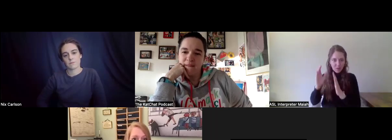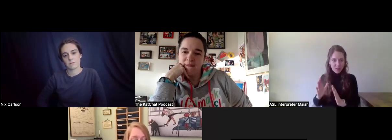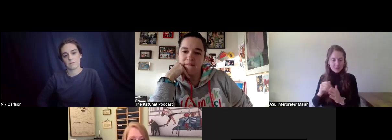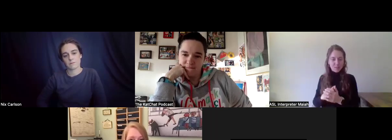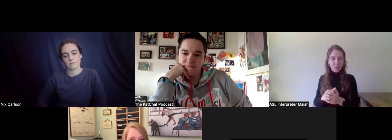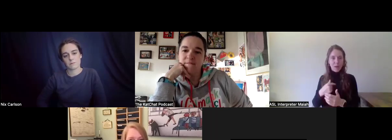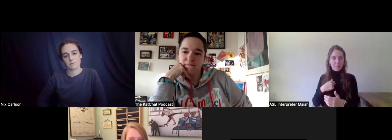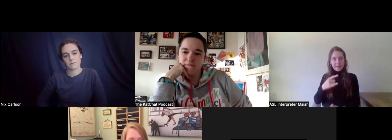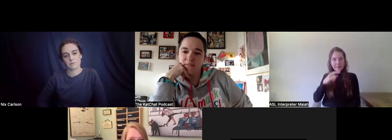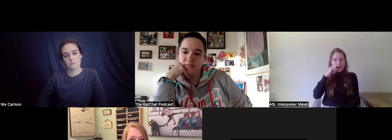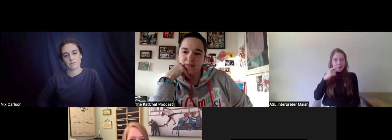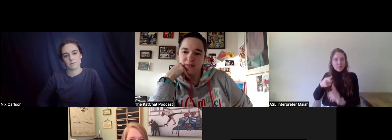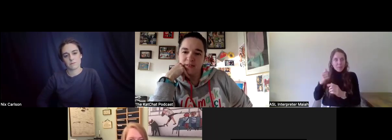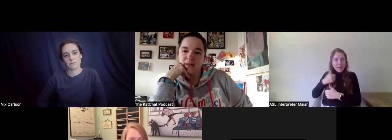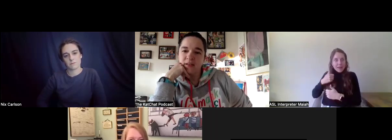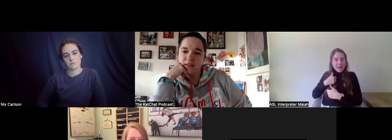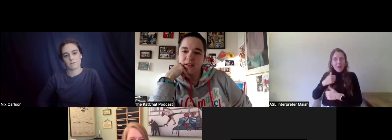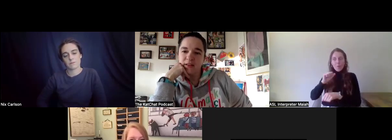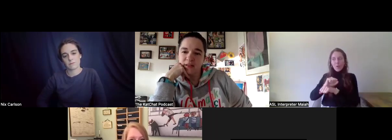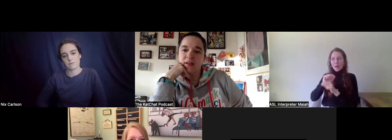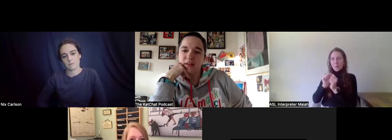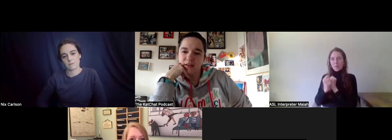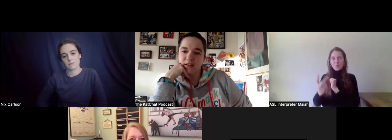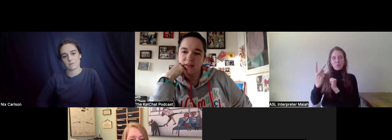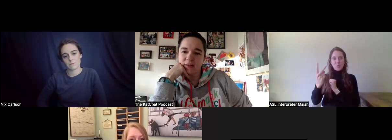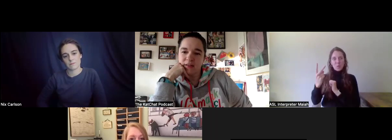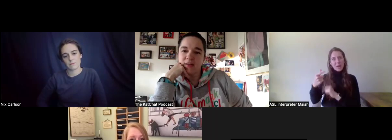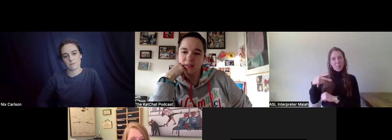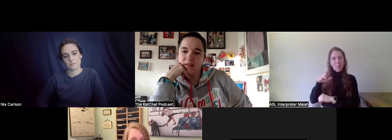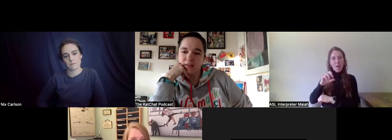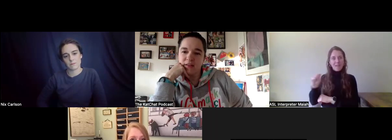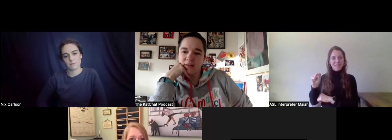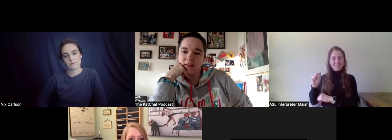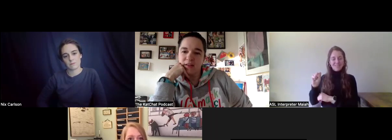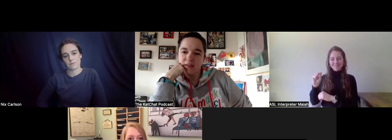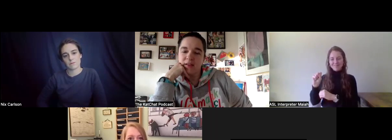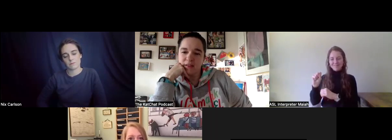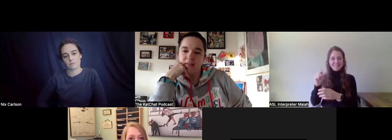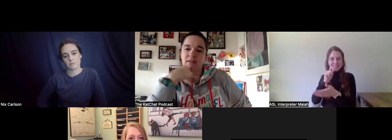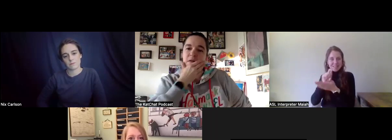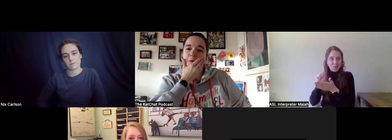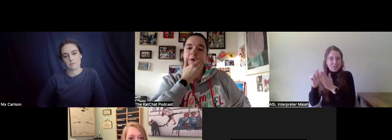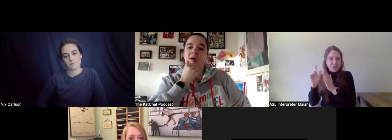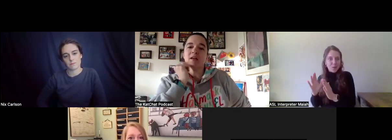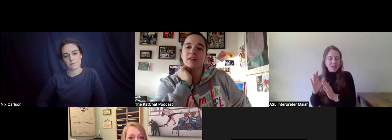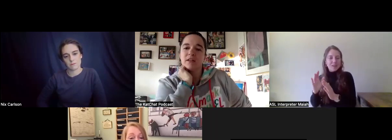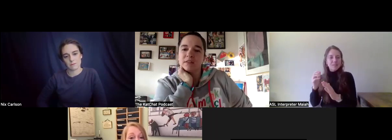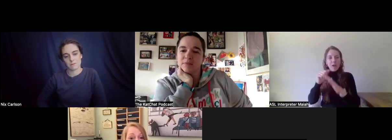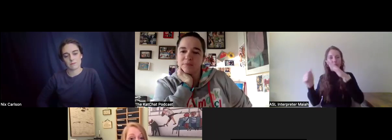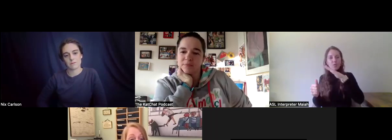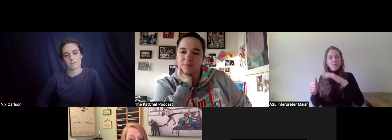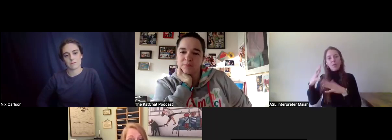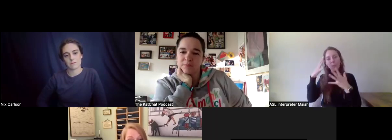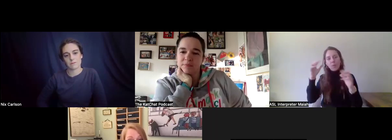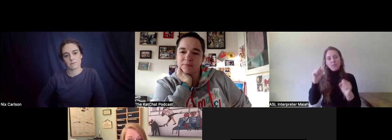working for these two US press secretaries. One was President Carter's, and the other was